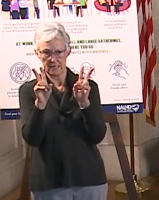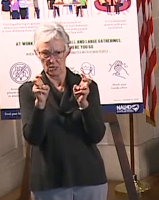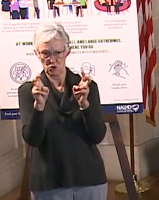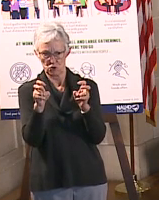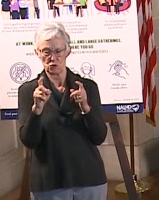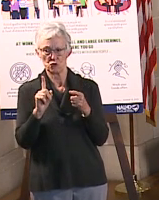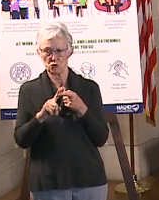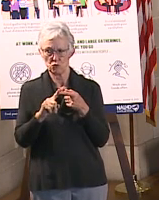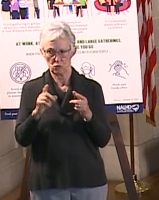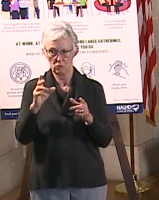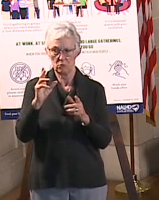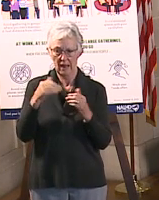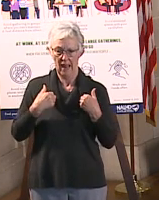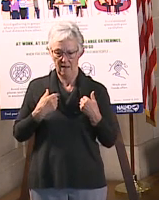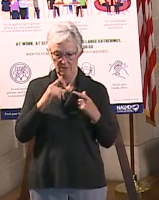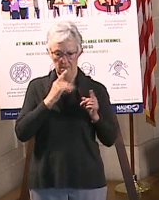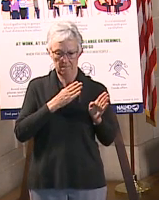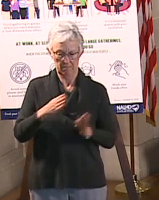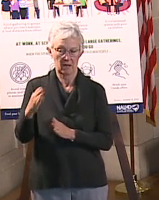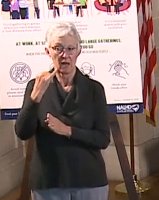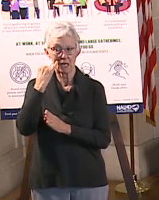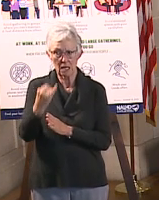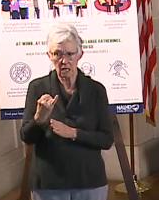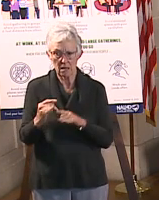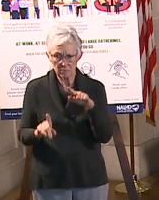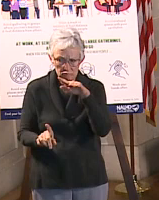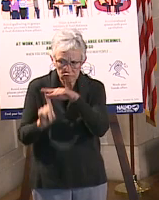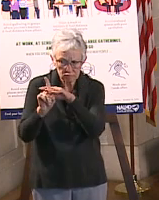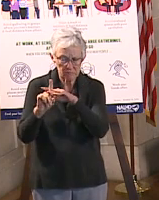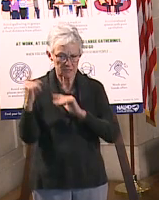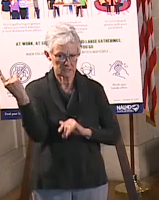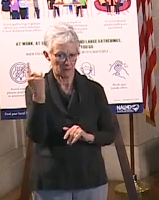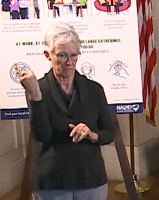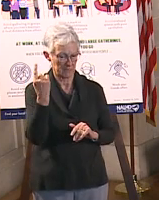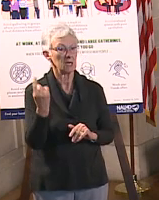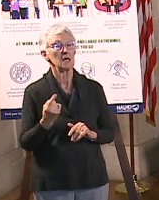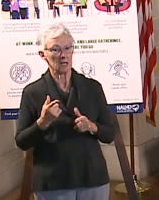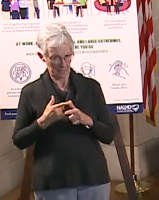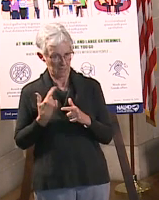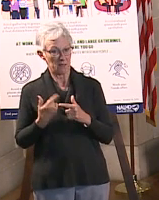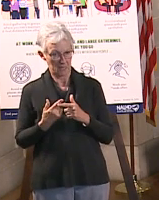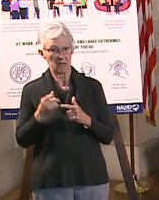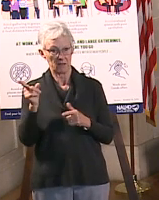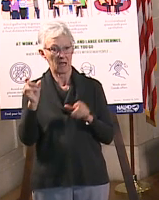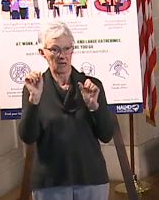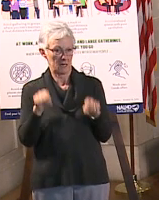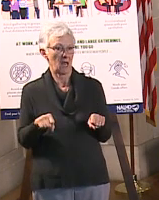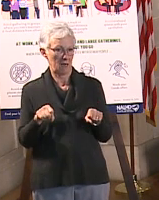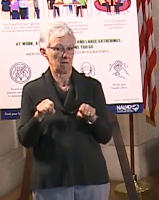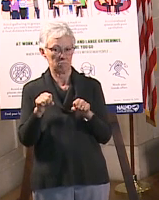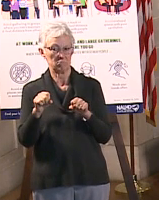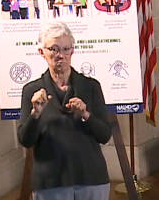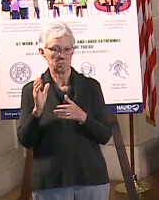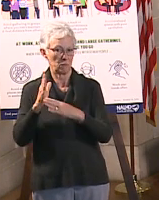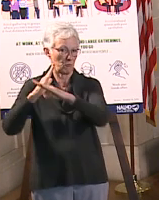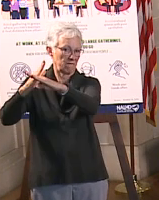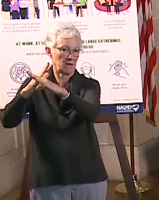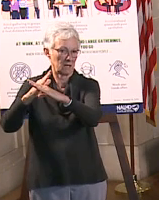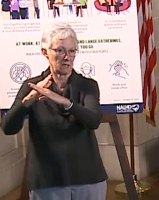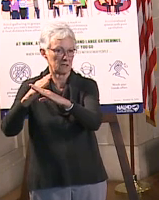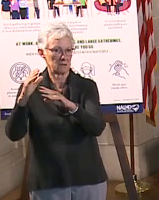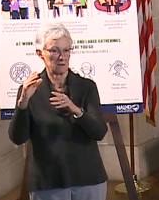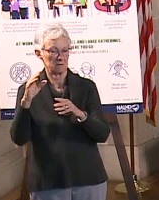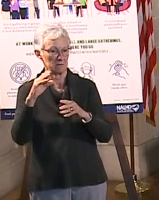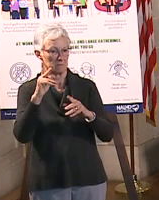with COVID-19 vaccines. vSafe is a new smartphone-based after-vaccination health checker for people who